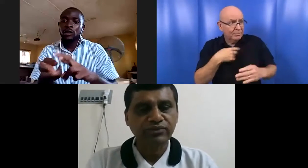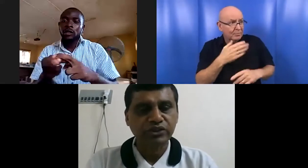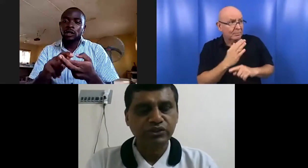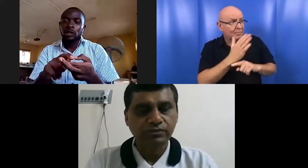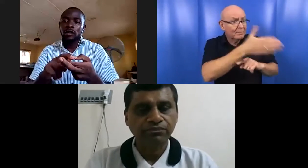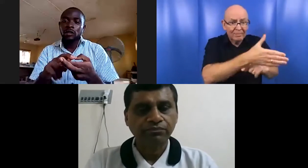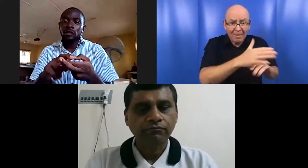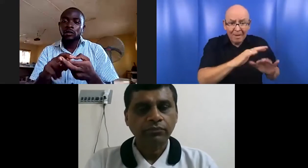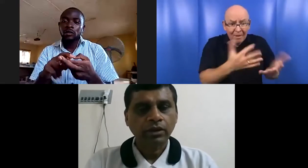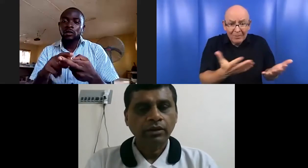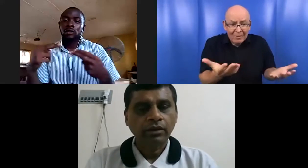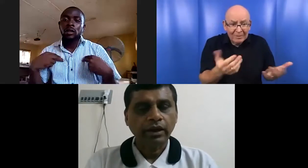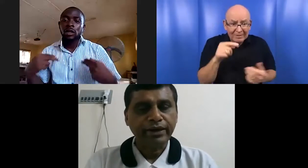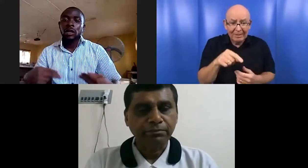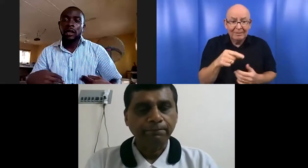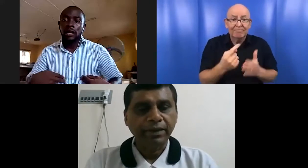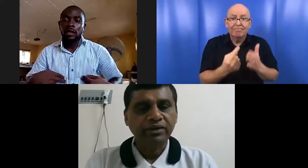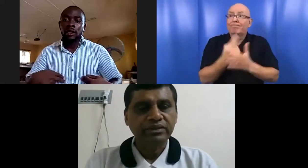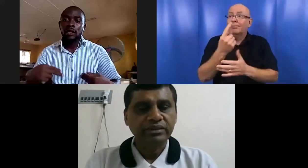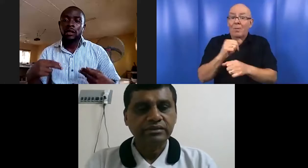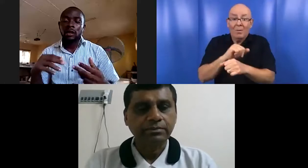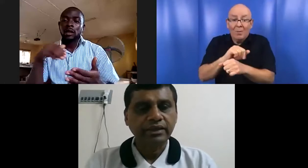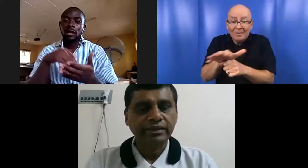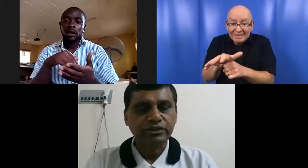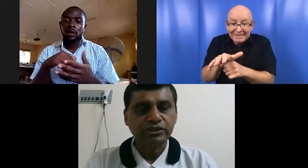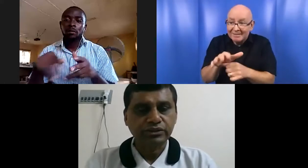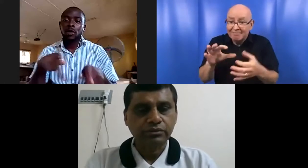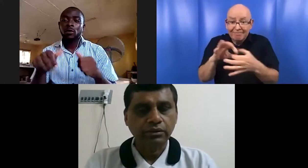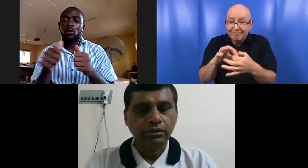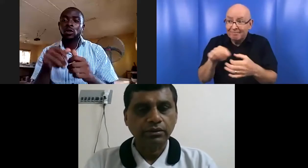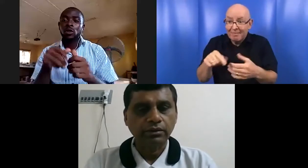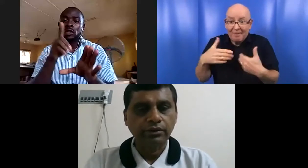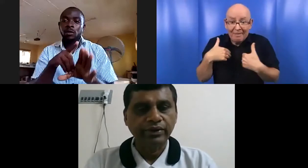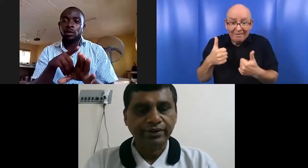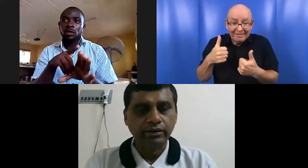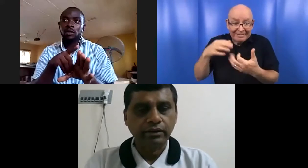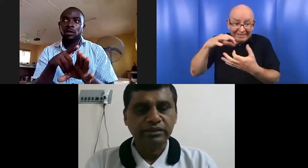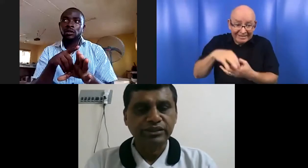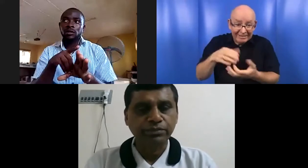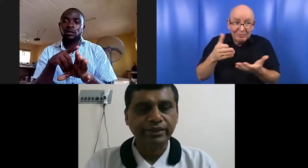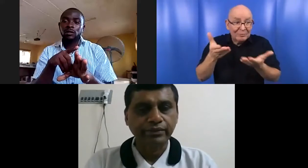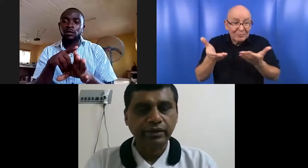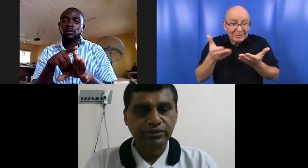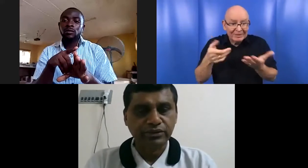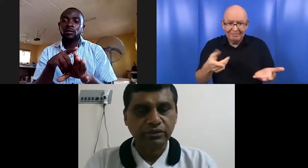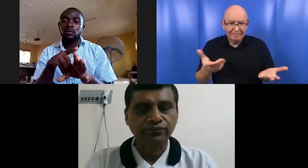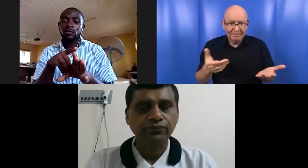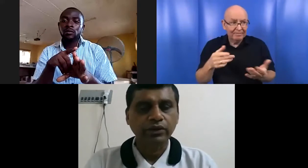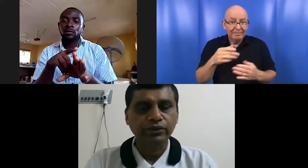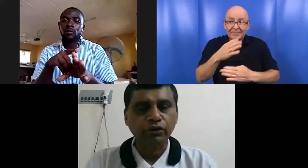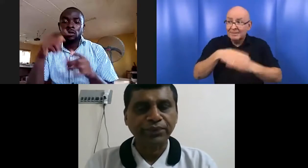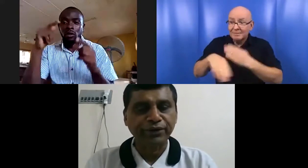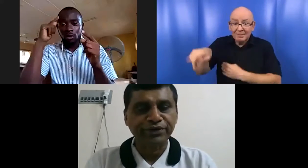health services, again, people with the disabilities were considered to be a sort